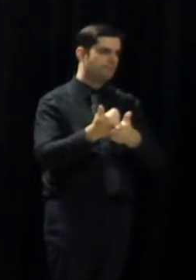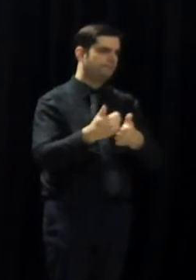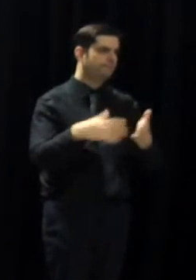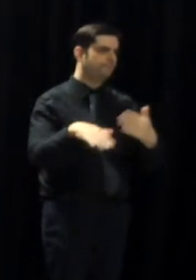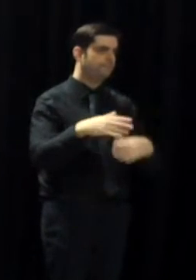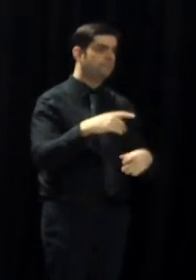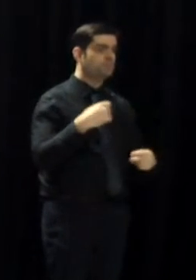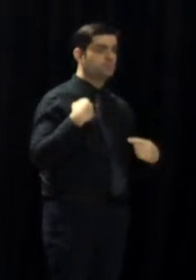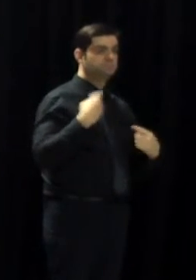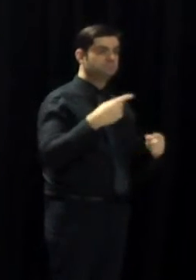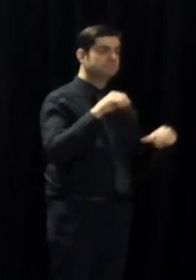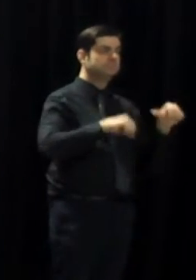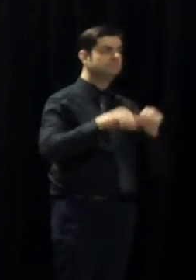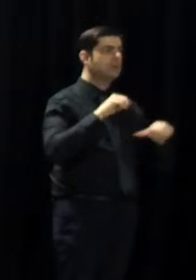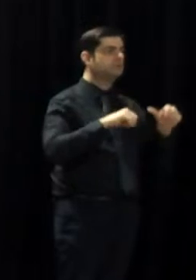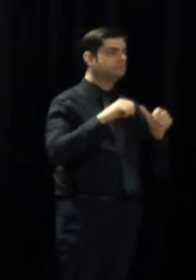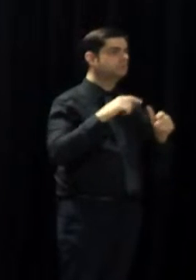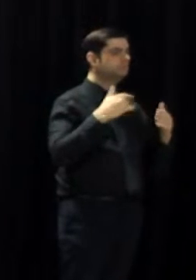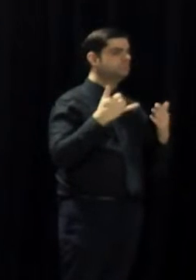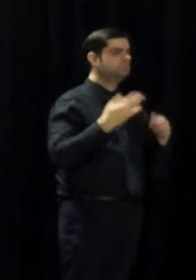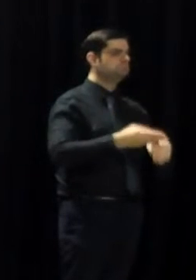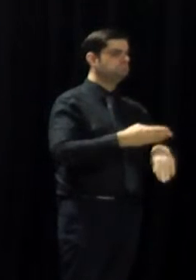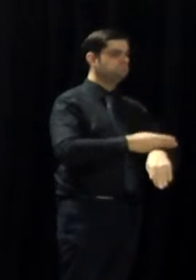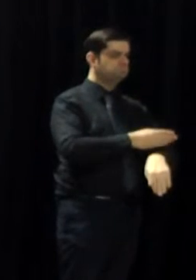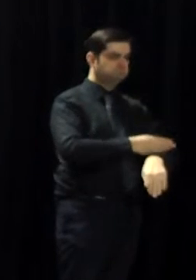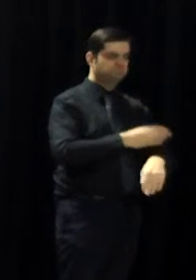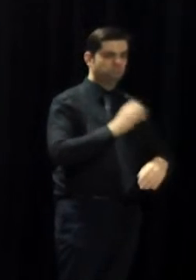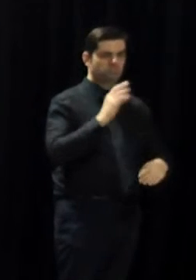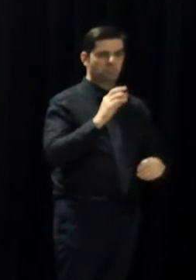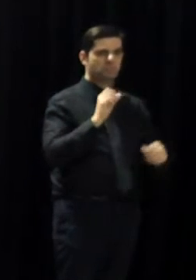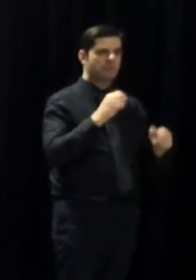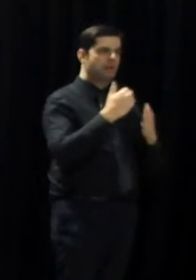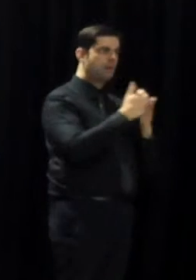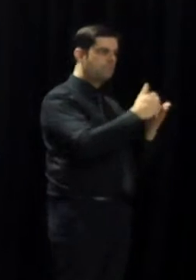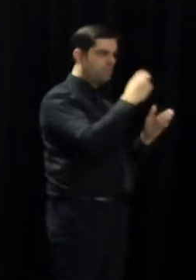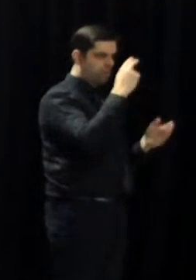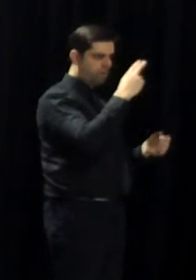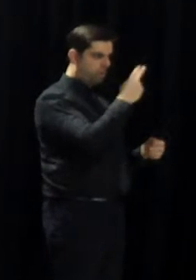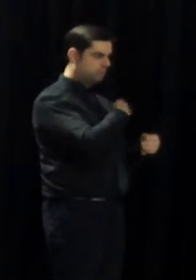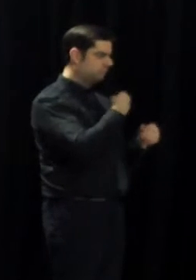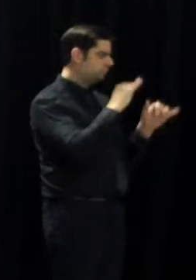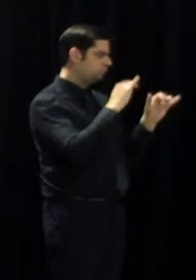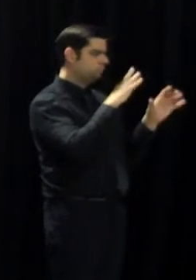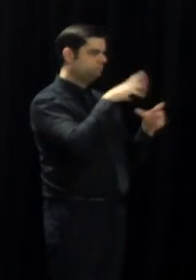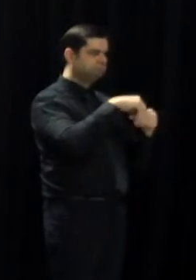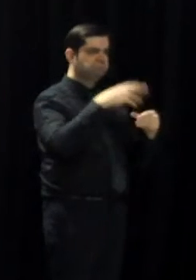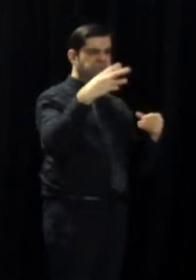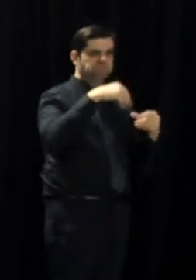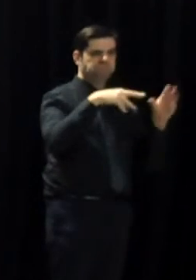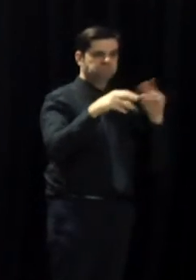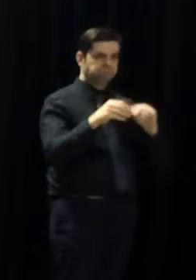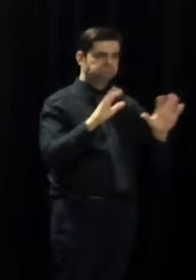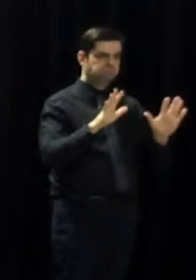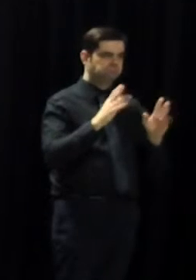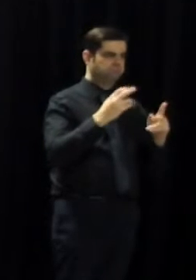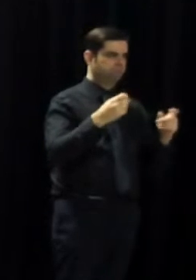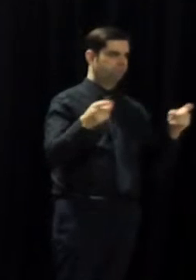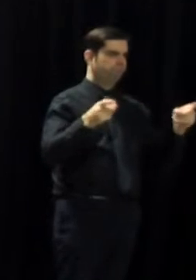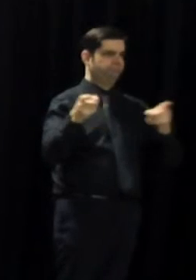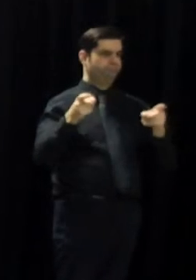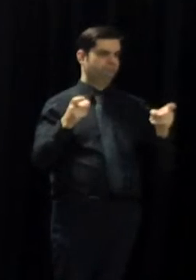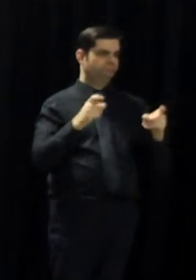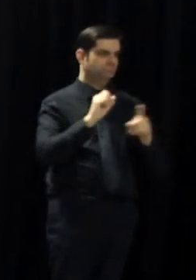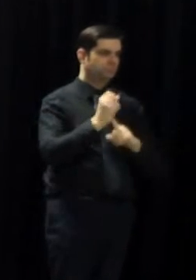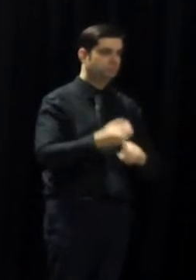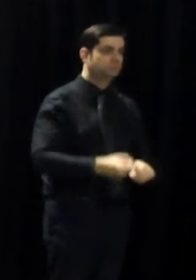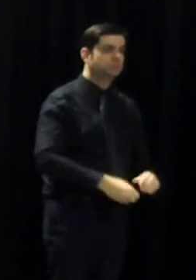those hospitalizations. And I think we're out there again today. I don't have it confirmed yet, but I think we might have found a smaller